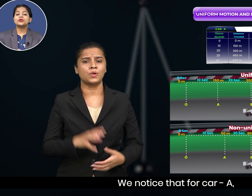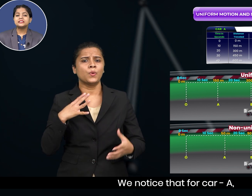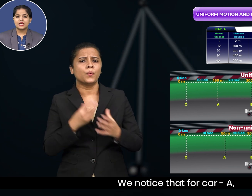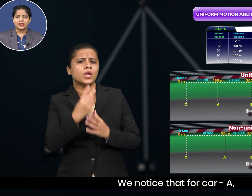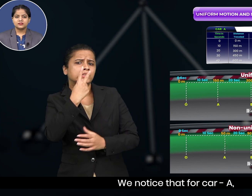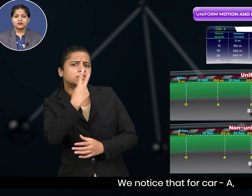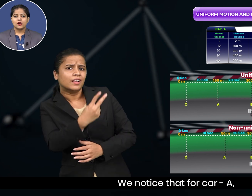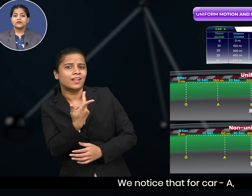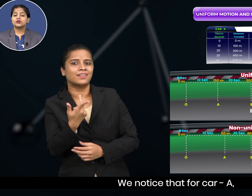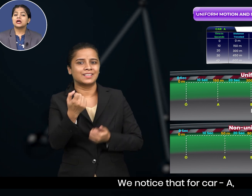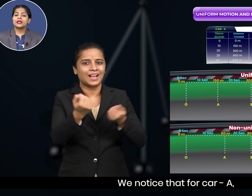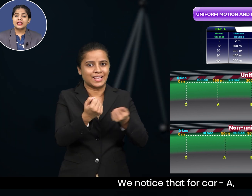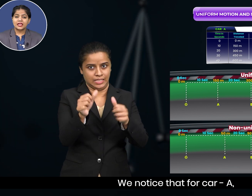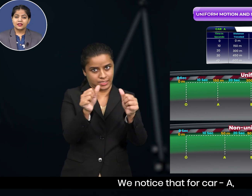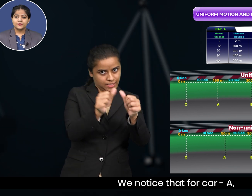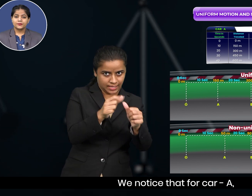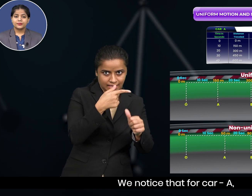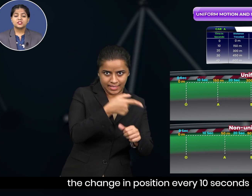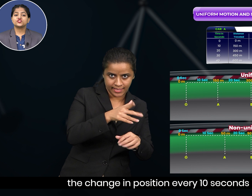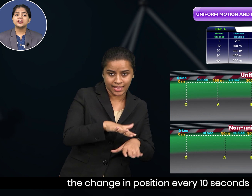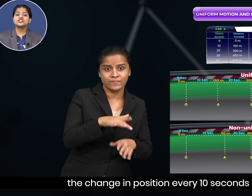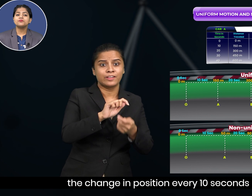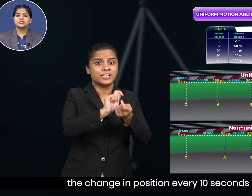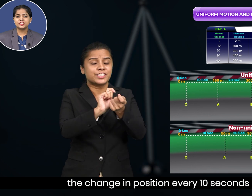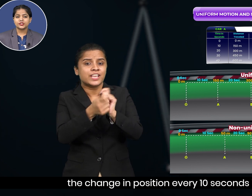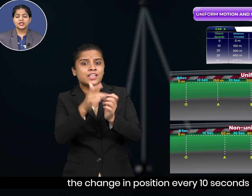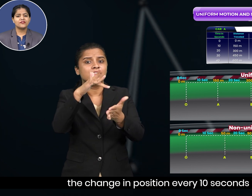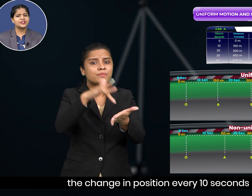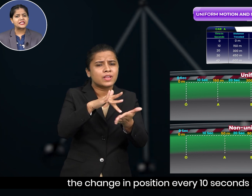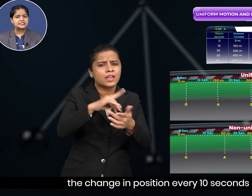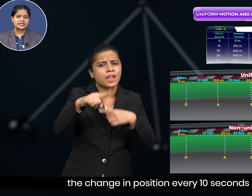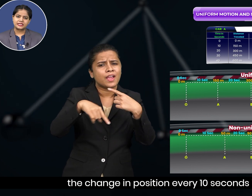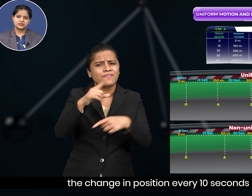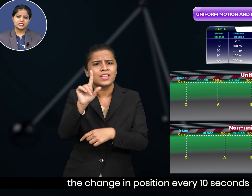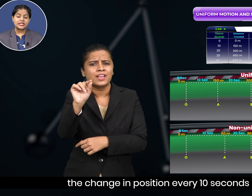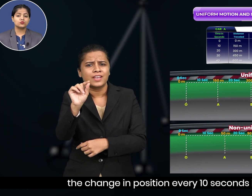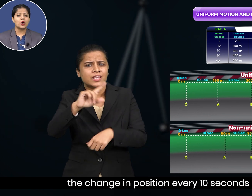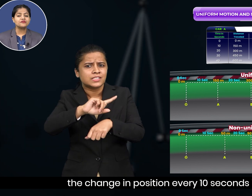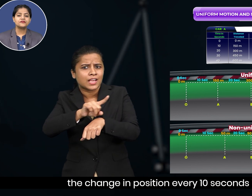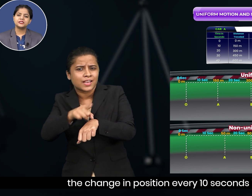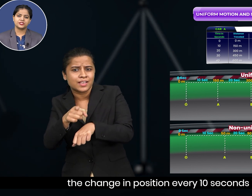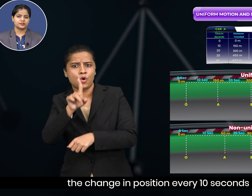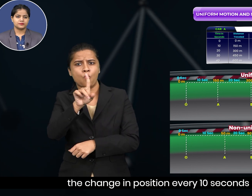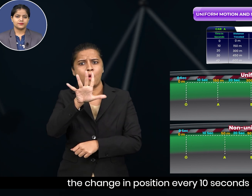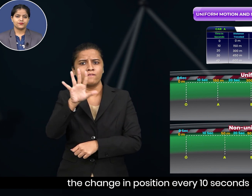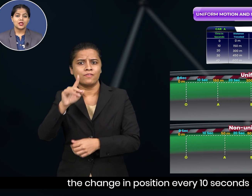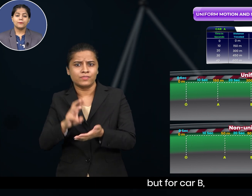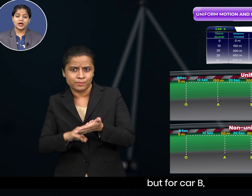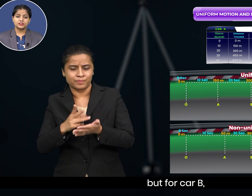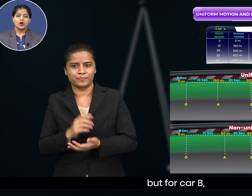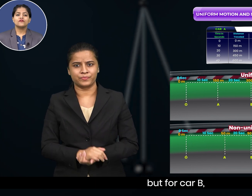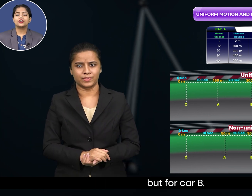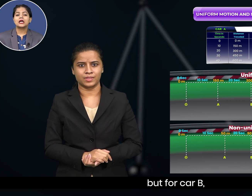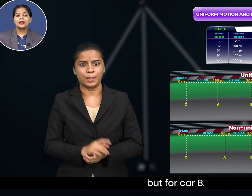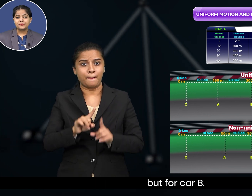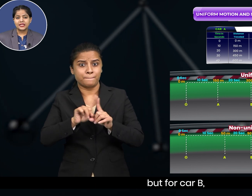We notice that for car A, the change in position every 10 seconds is 150 meter.